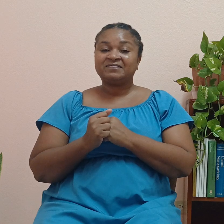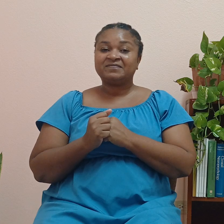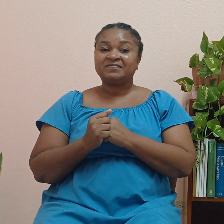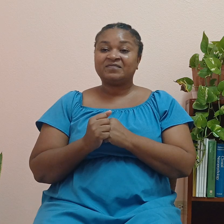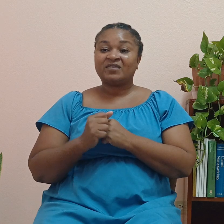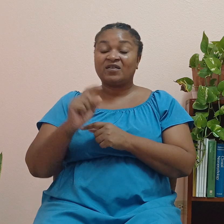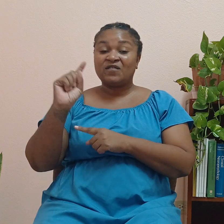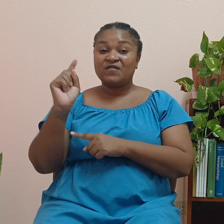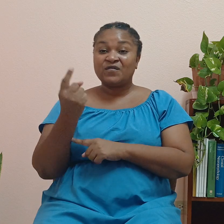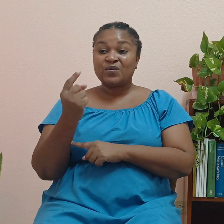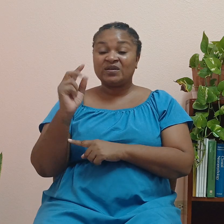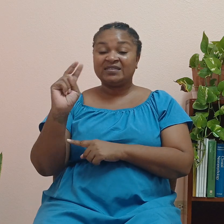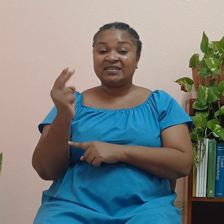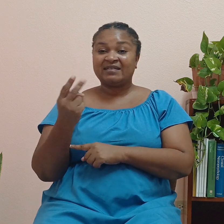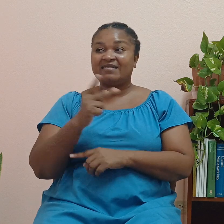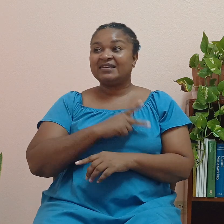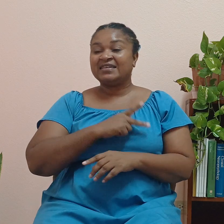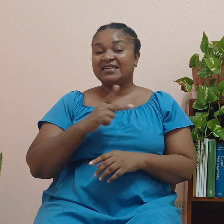1st and 2nd Kings,